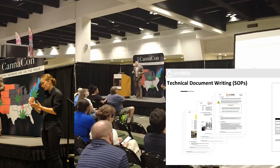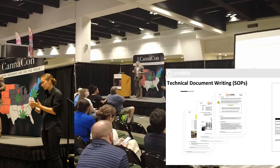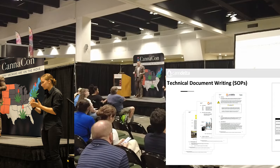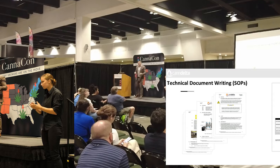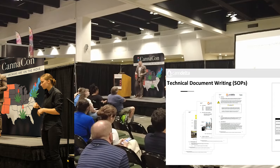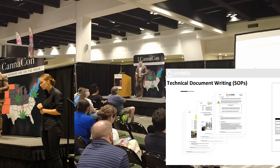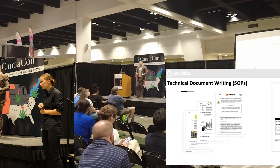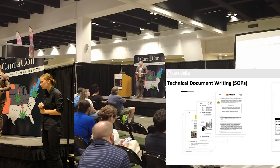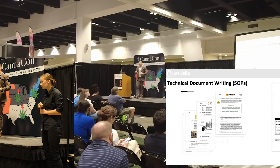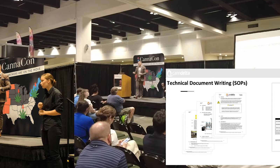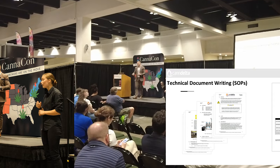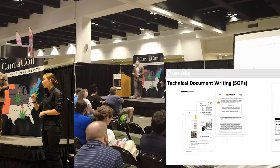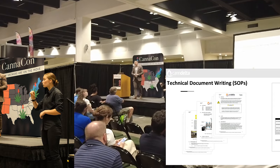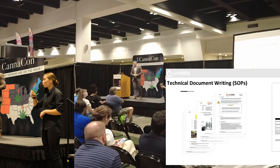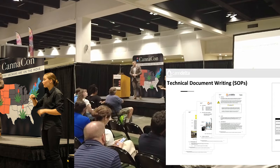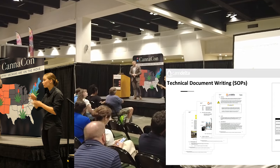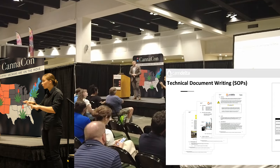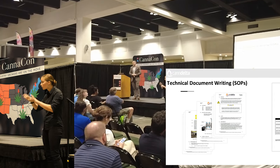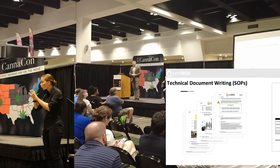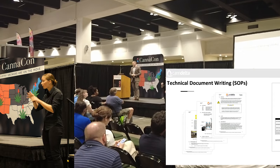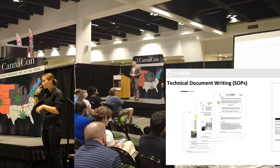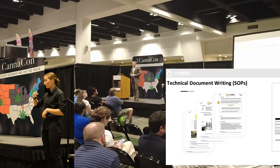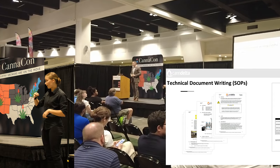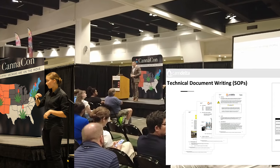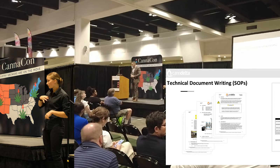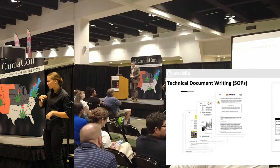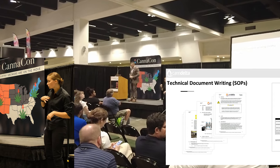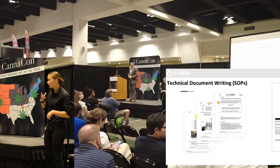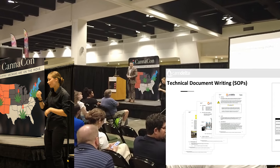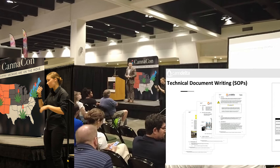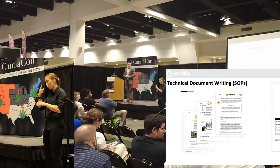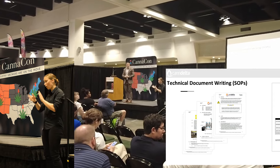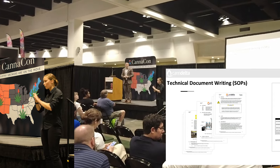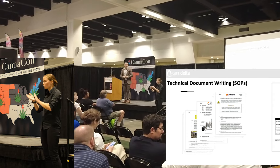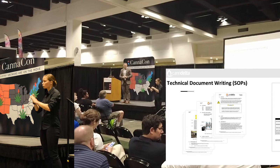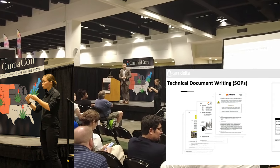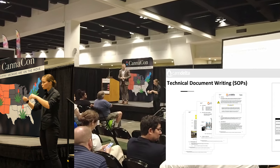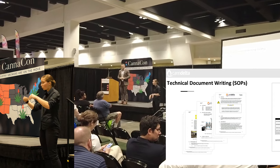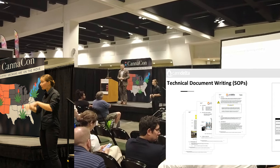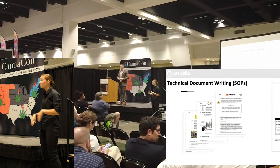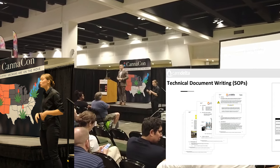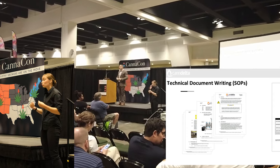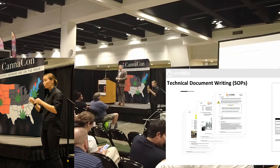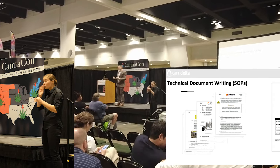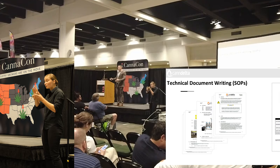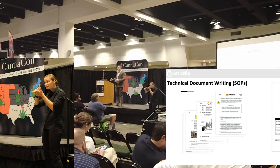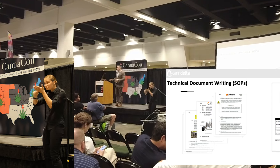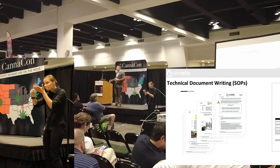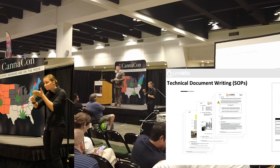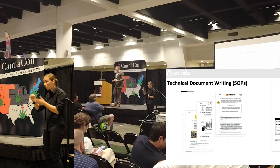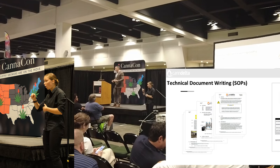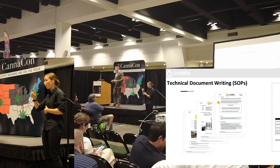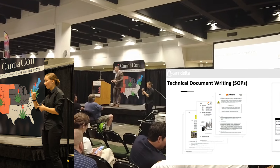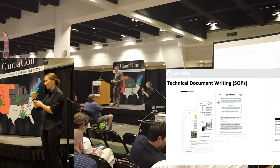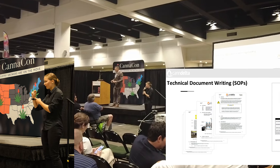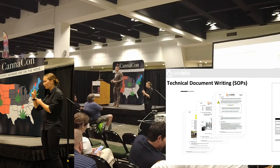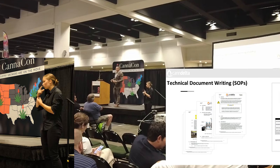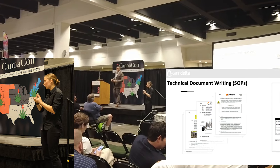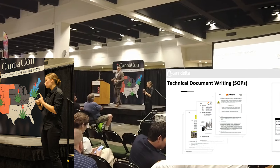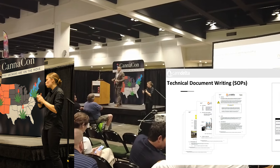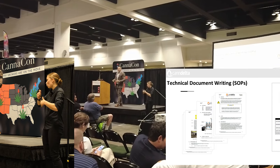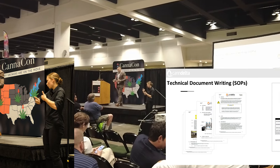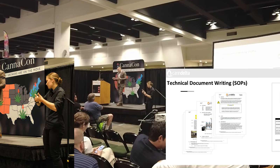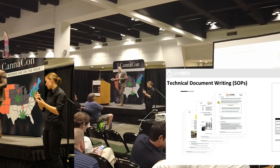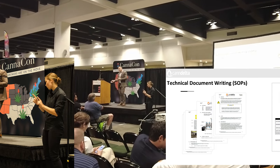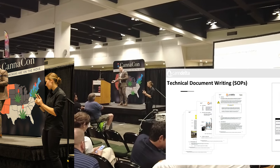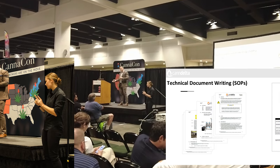SOPs are a very important component, not just for the application, but also for the operations of the store. Stores will be audited, oftentimes as part of the renewal process for